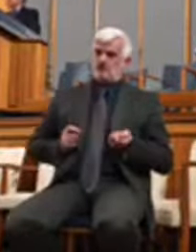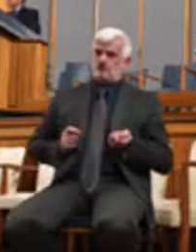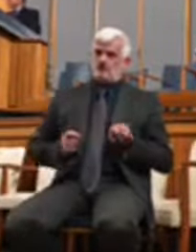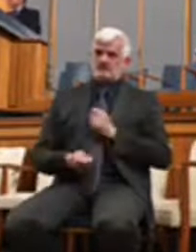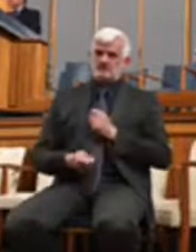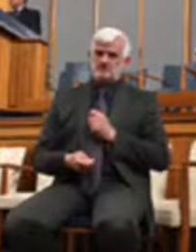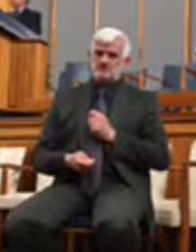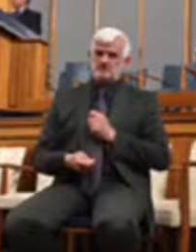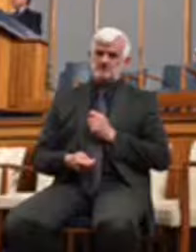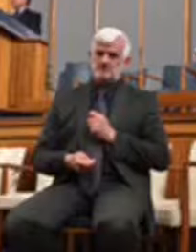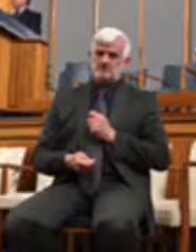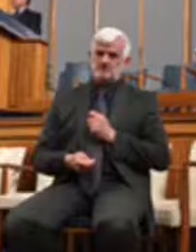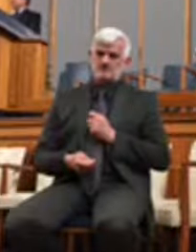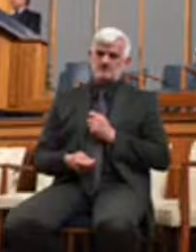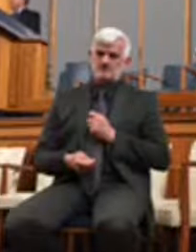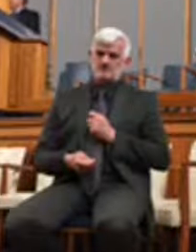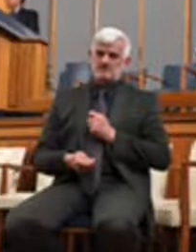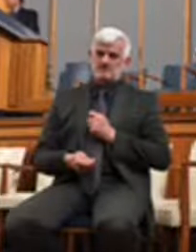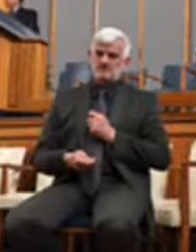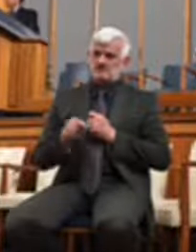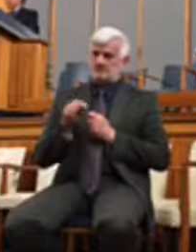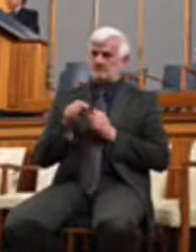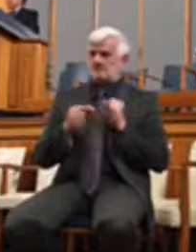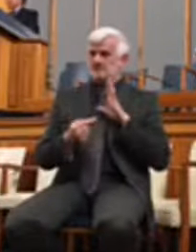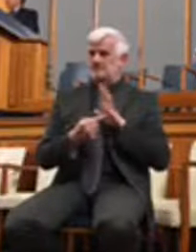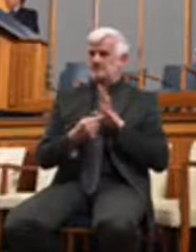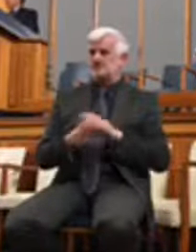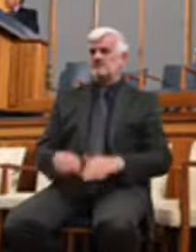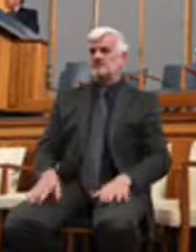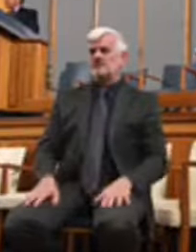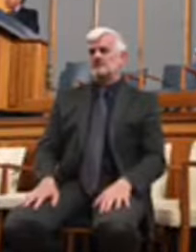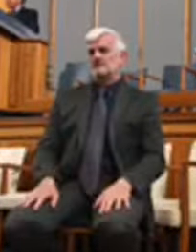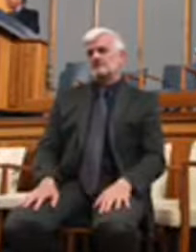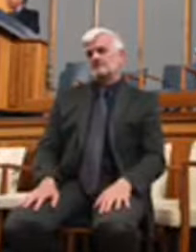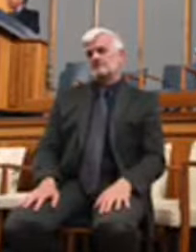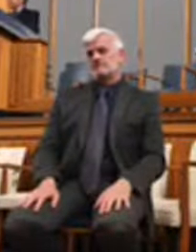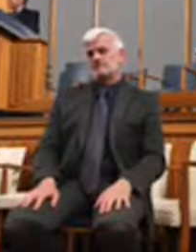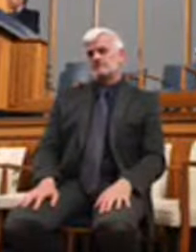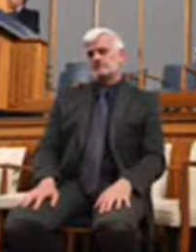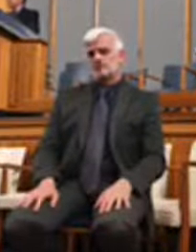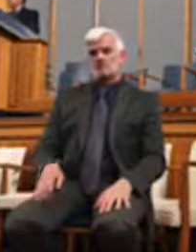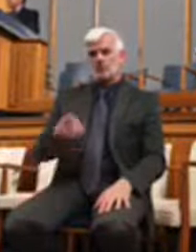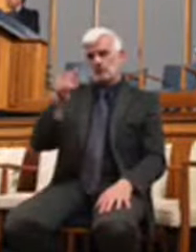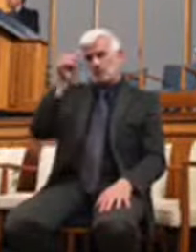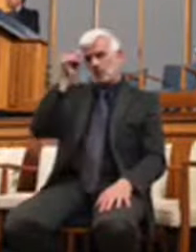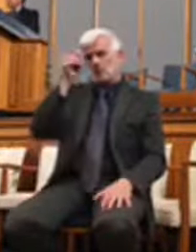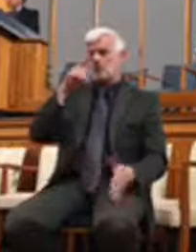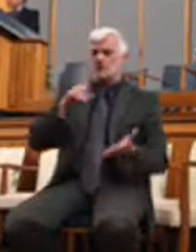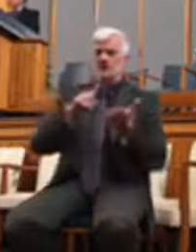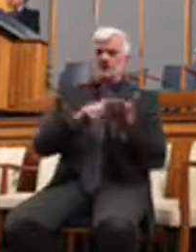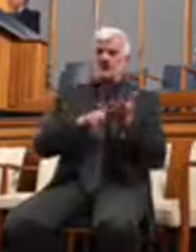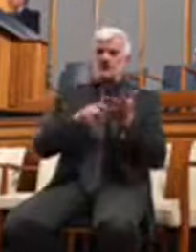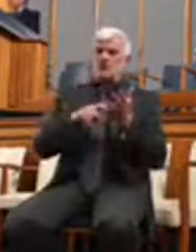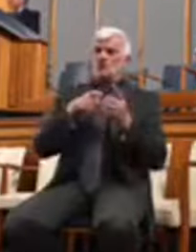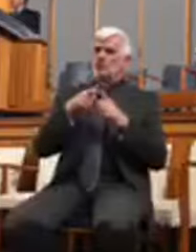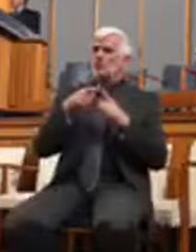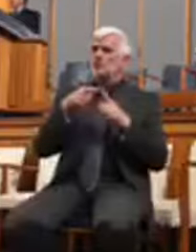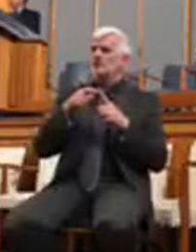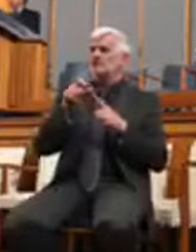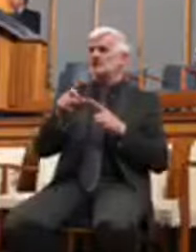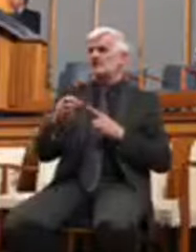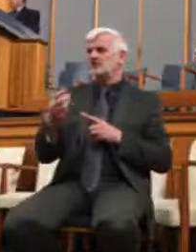fundamental milestone. Christ said, you don't need to turn there, but in Luke chapter 13, it is